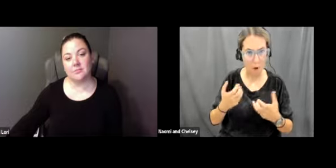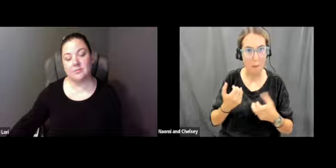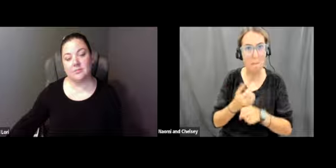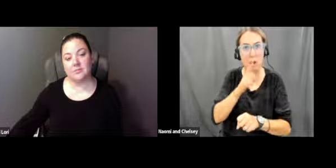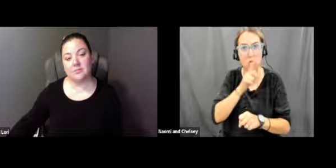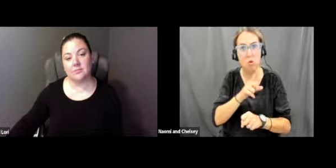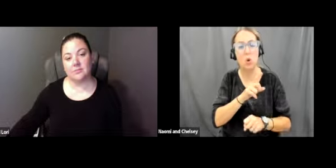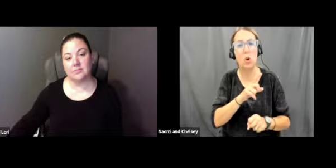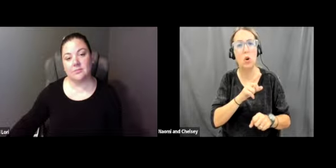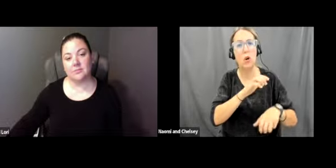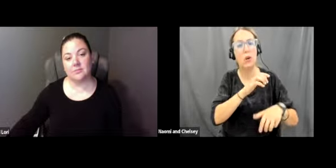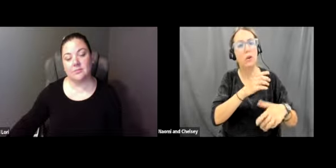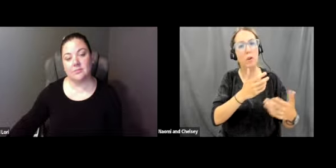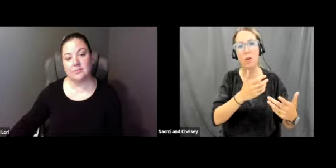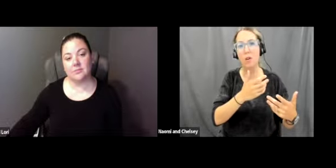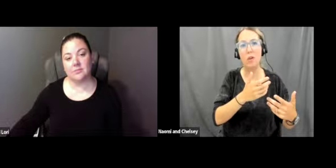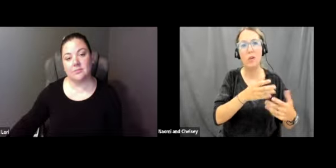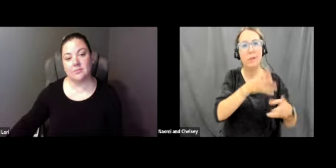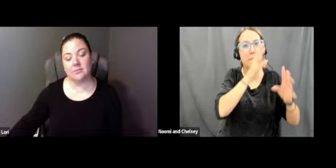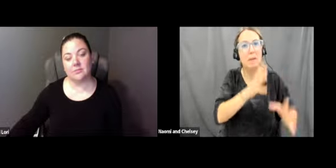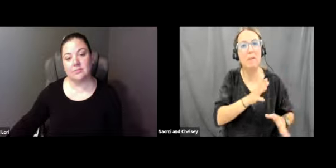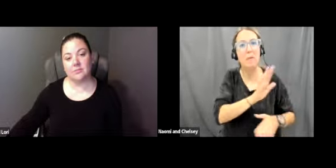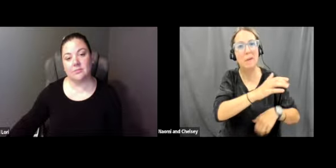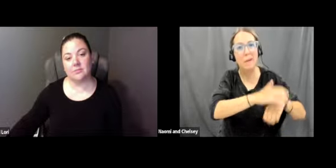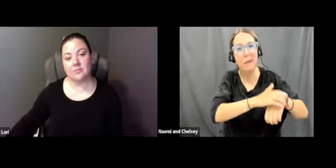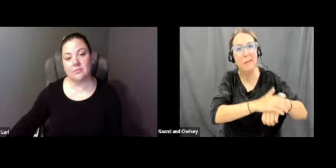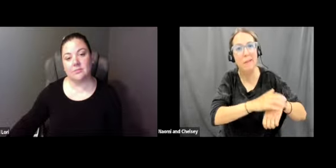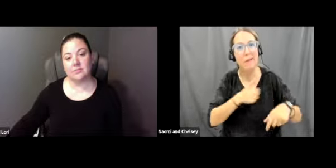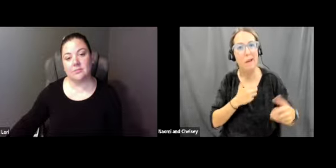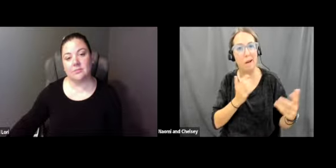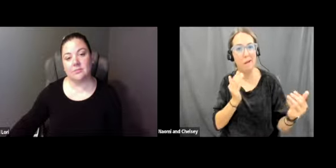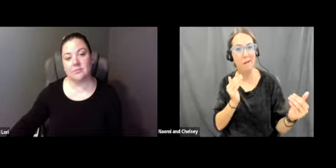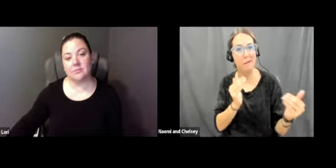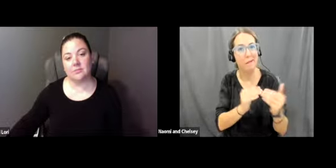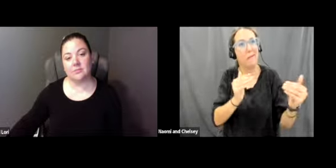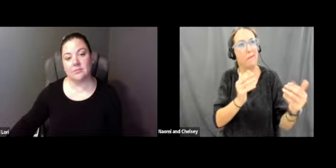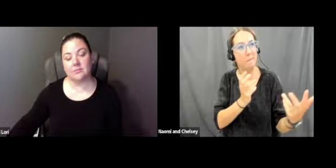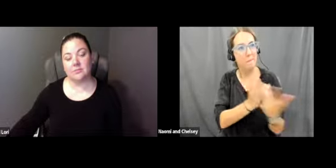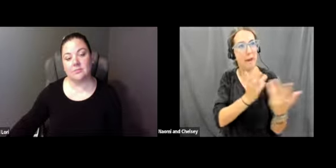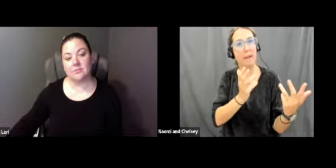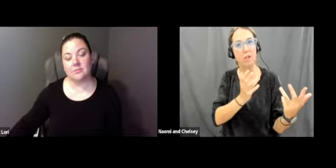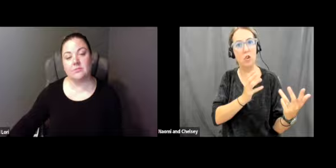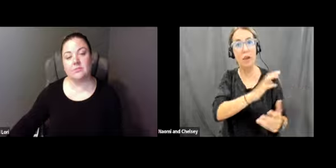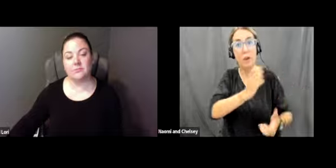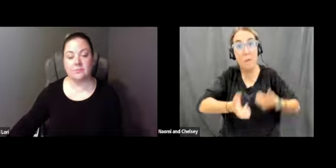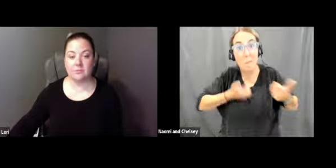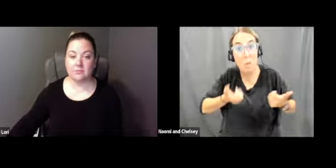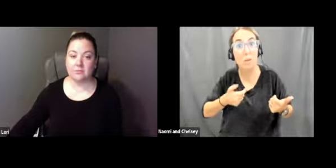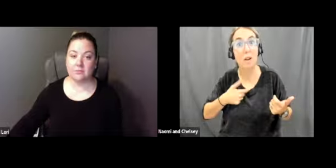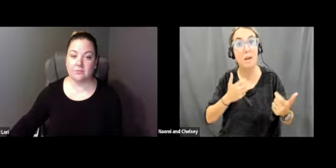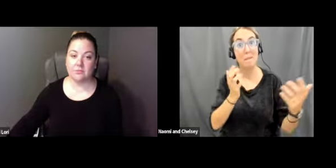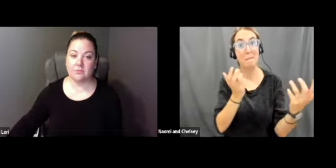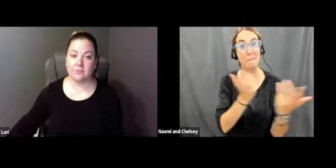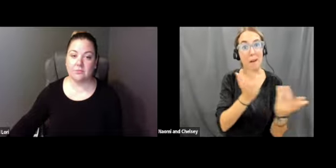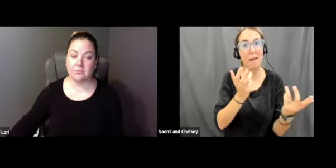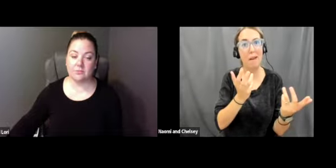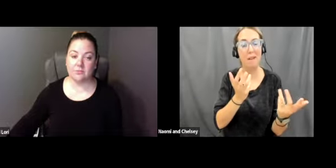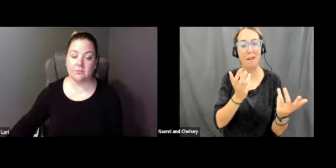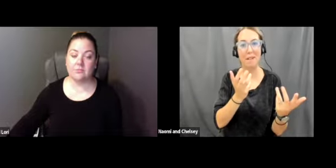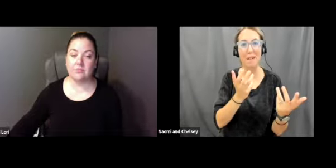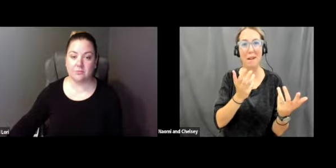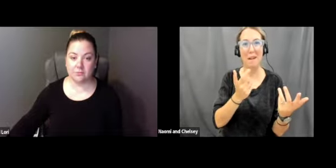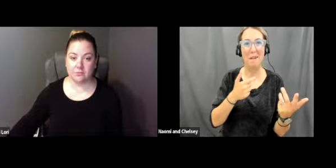or derogatory manner, because the culture that I'm interpreting to doesn't necessarily see this as a derogatory term. But I, being